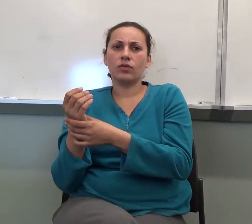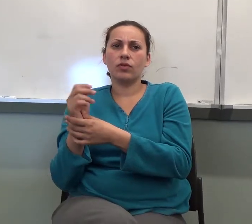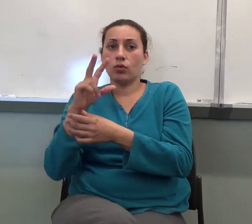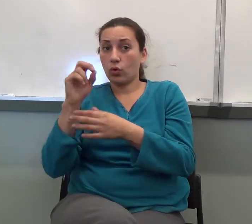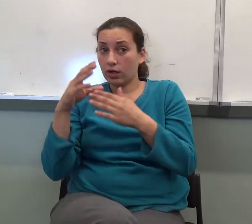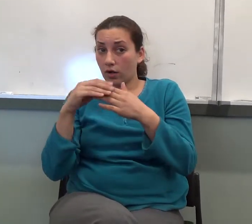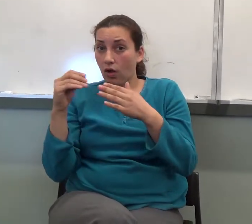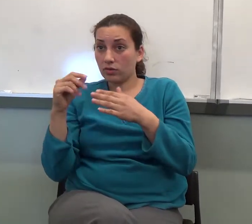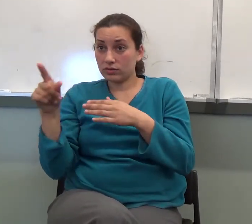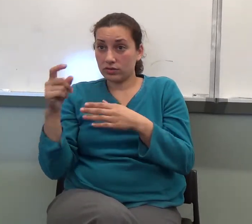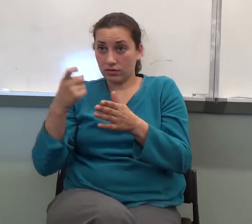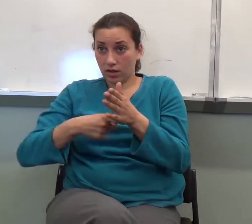spent.